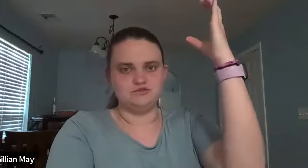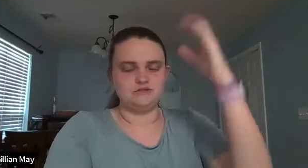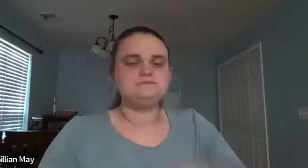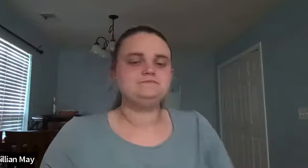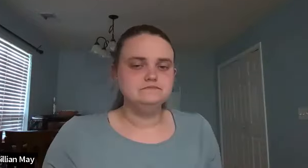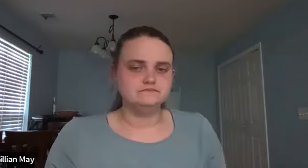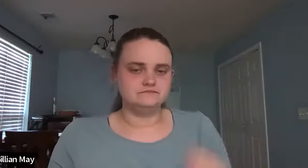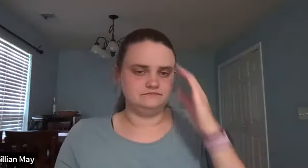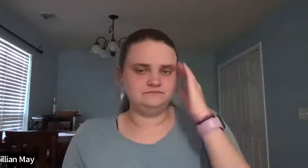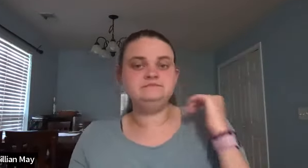motion.